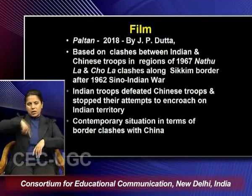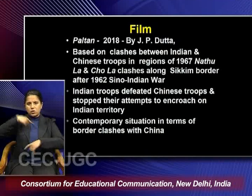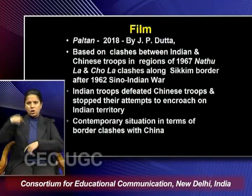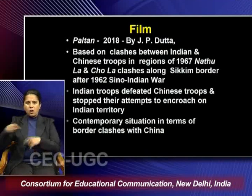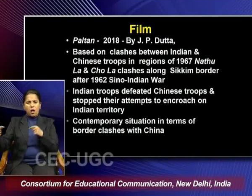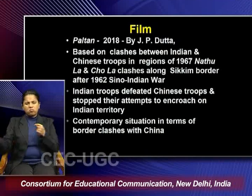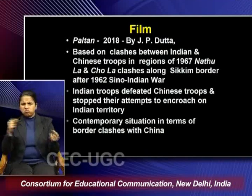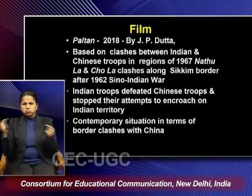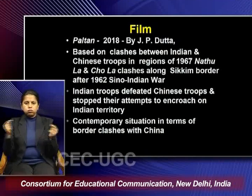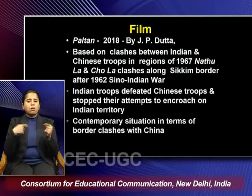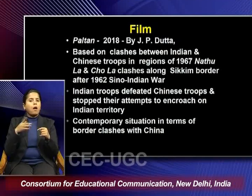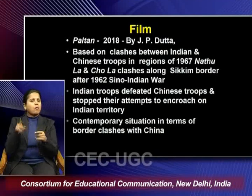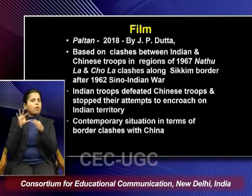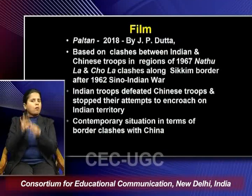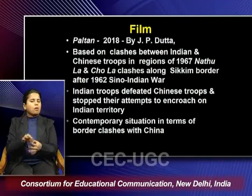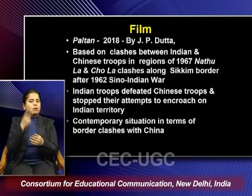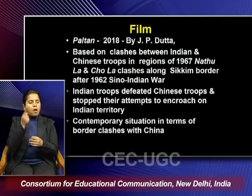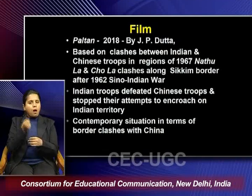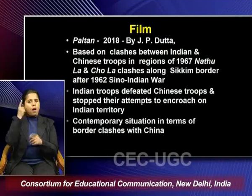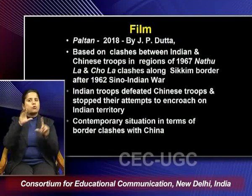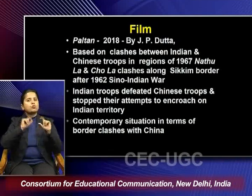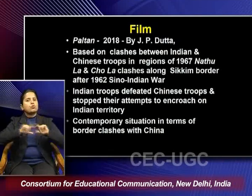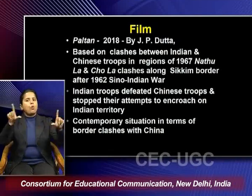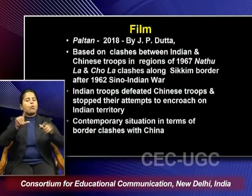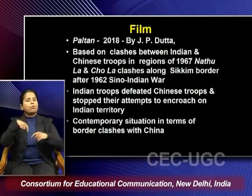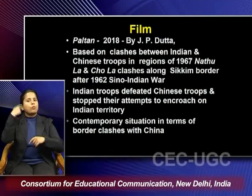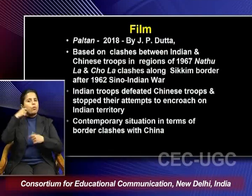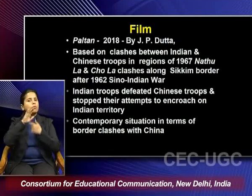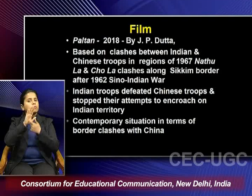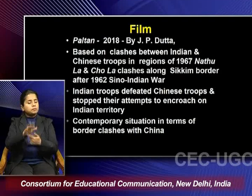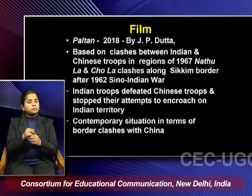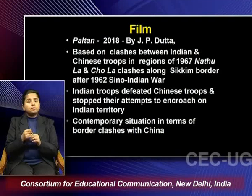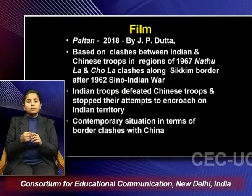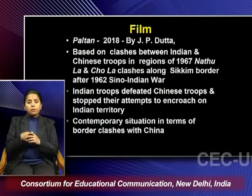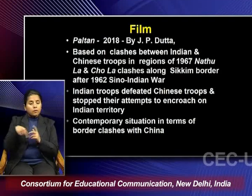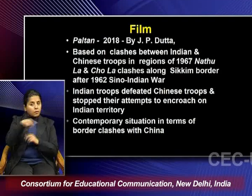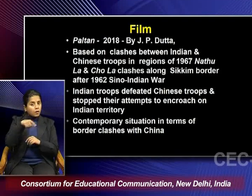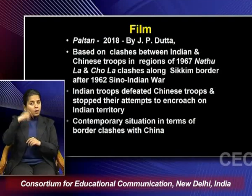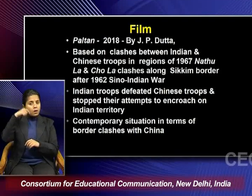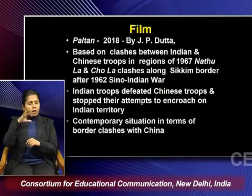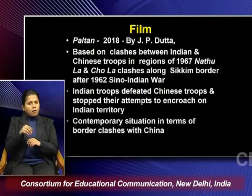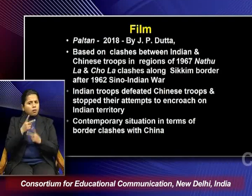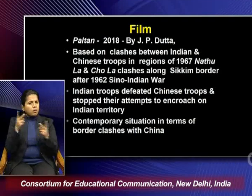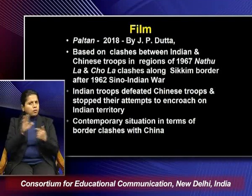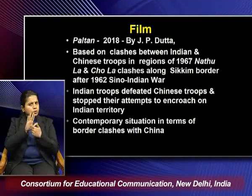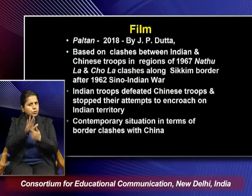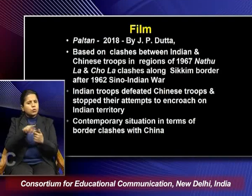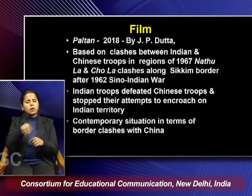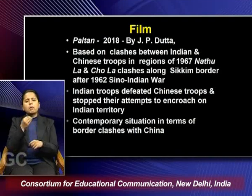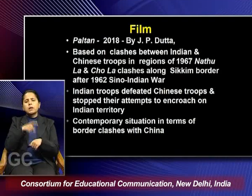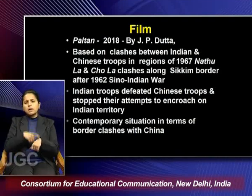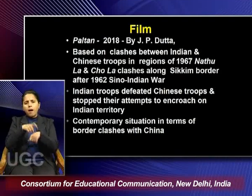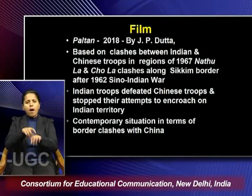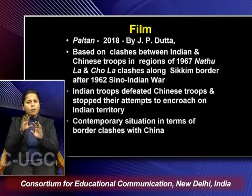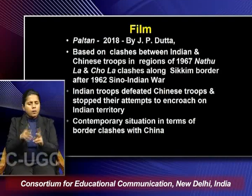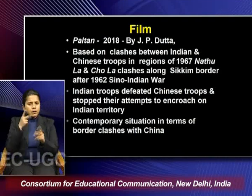are also able to relate such kind of portrayals, that such kind of incursions, they have been made time and